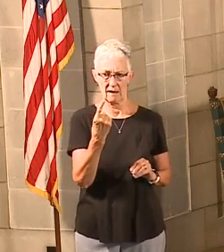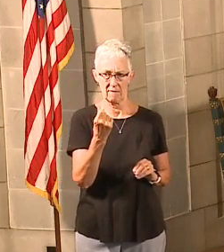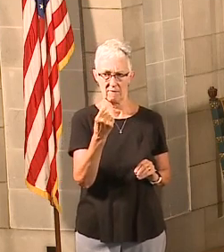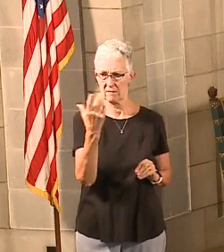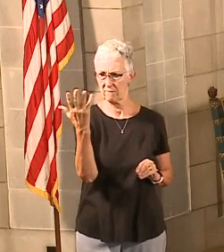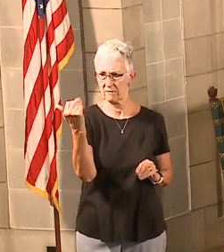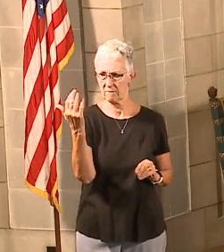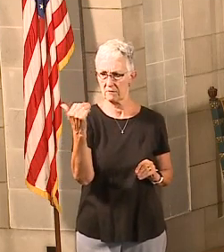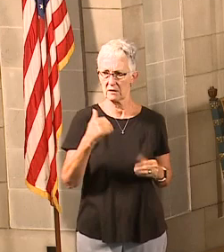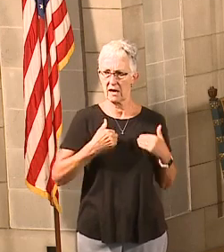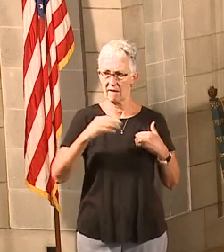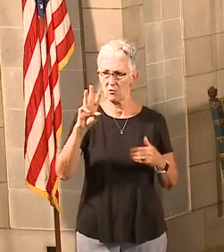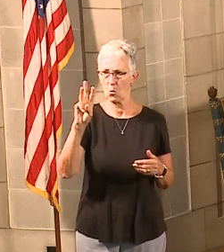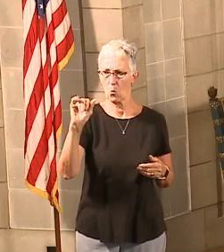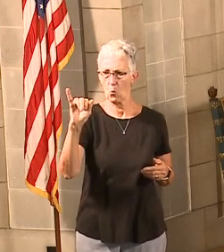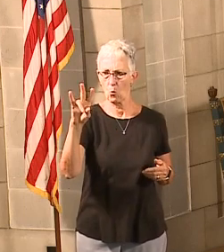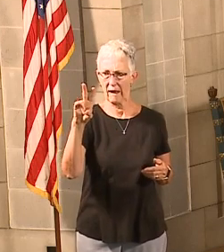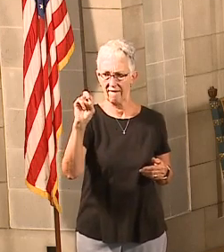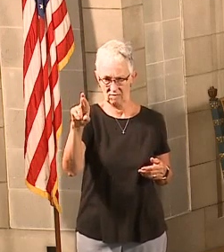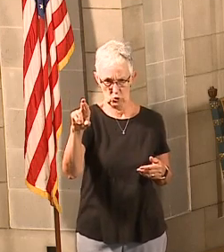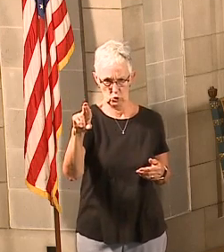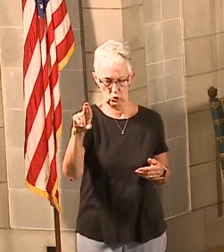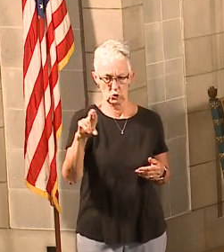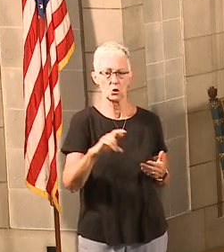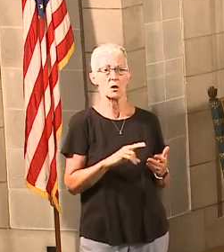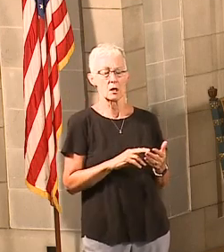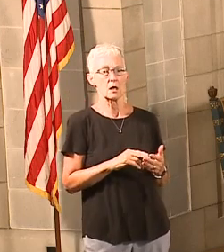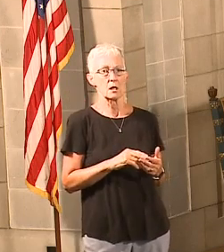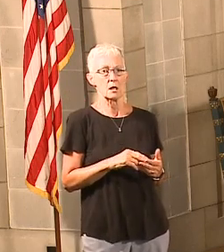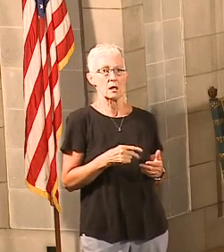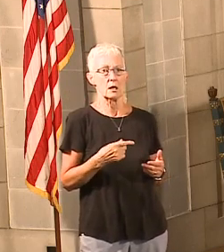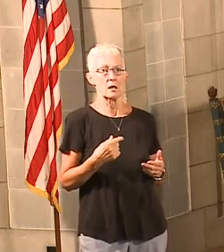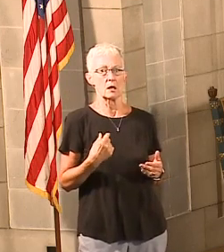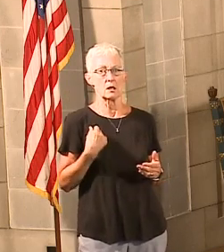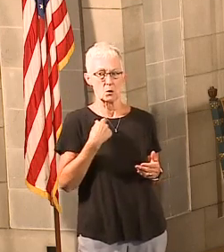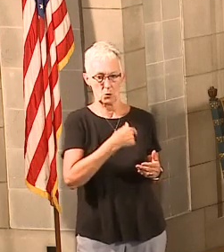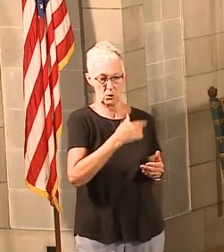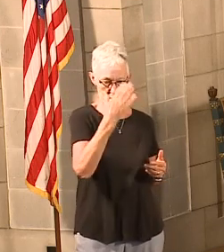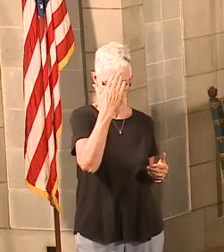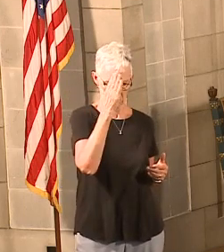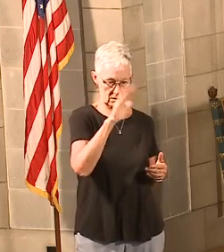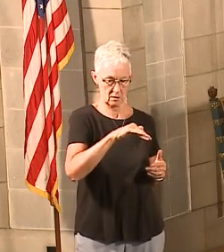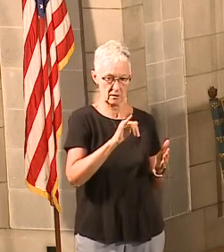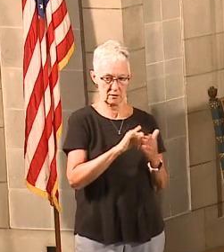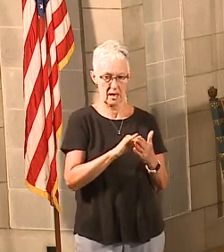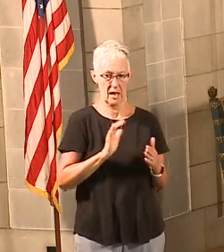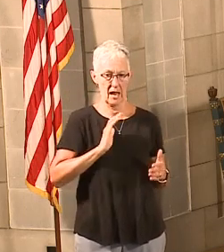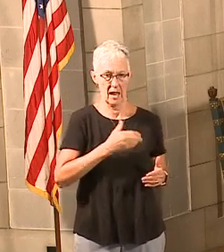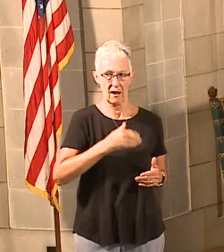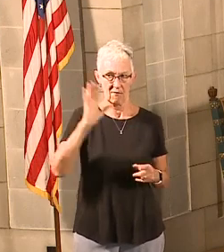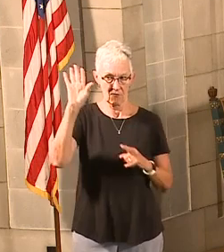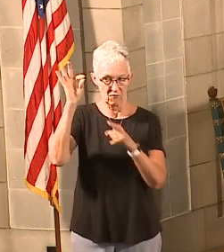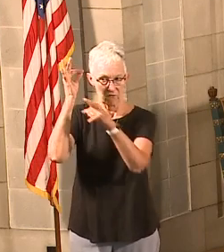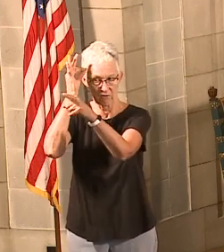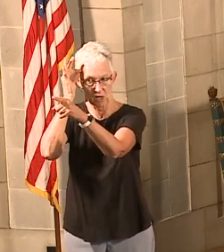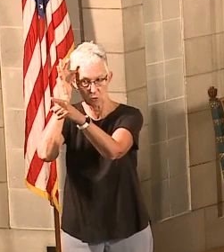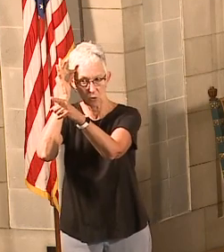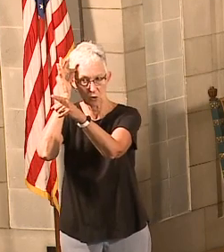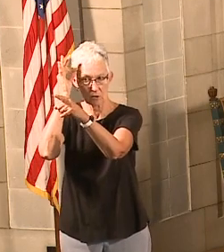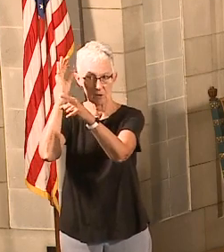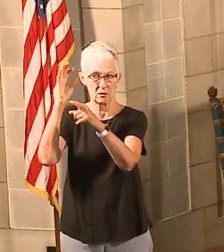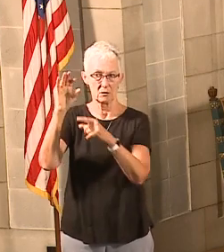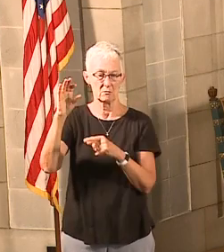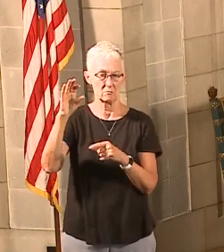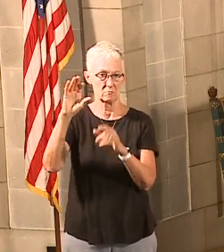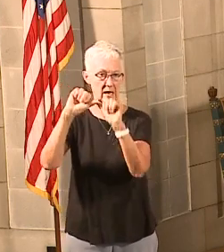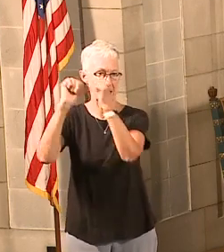waiver. As noted, and understandably so, CMS, our federal partners, had to take a detour